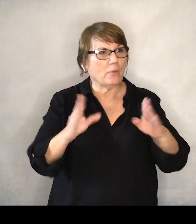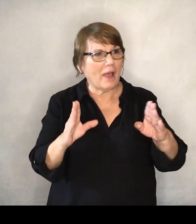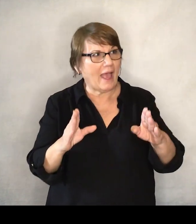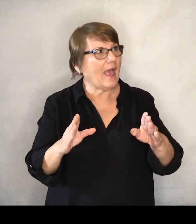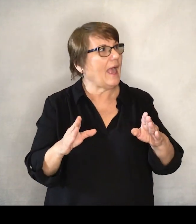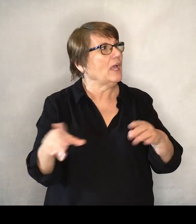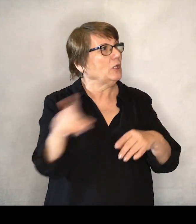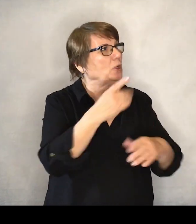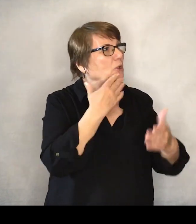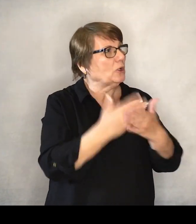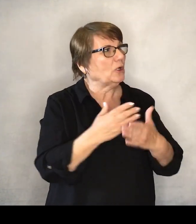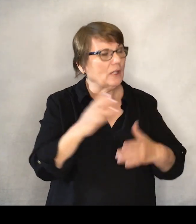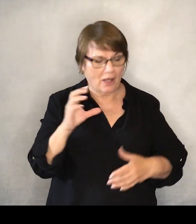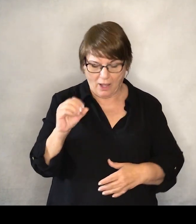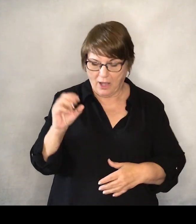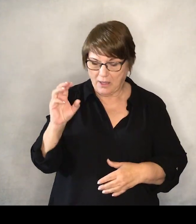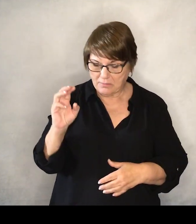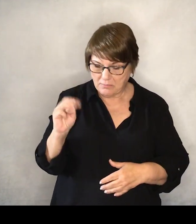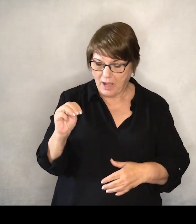On my way. You guys are good.